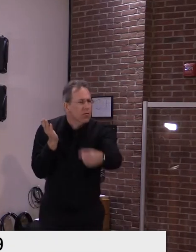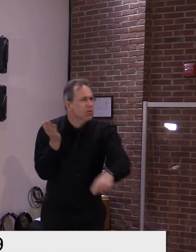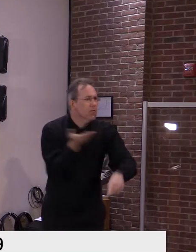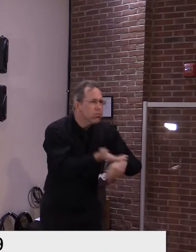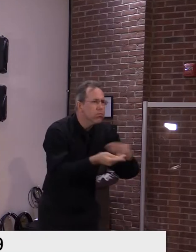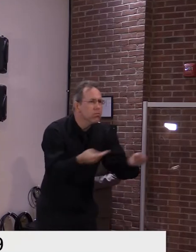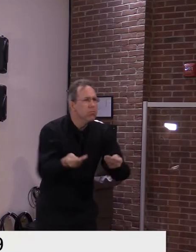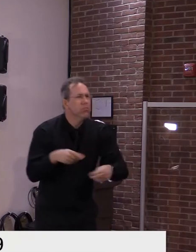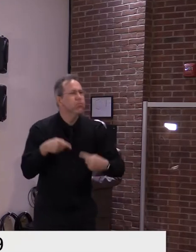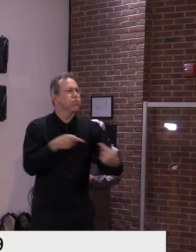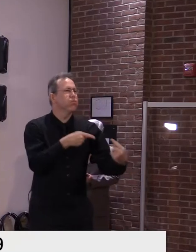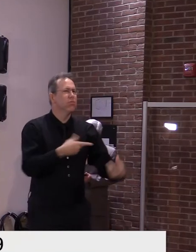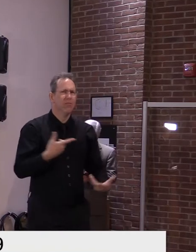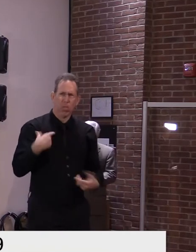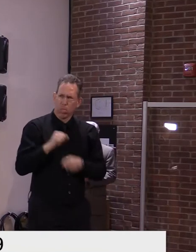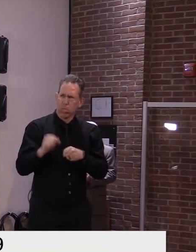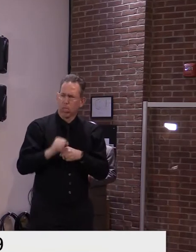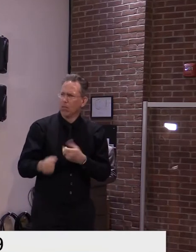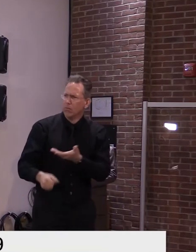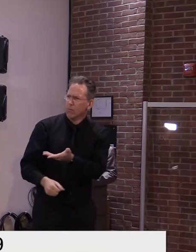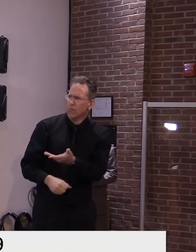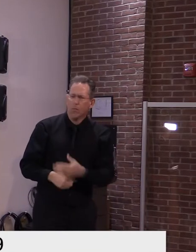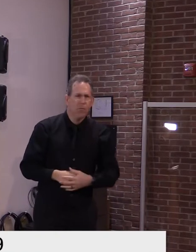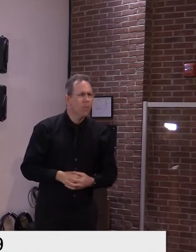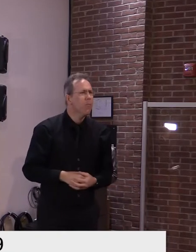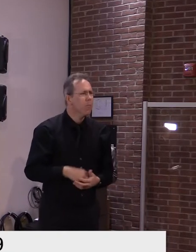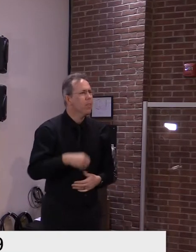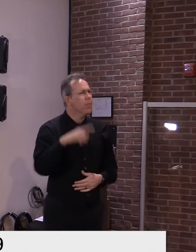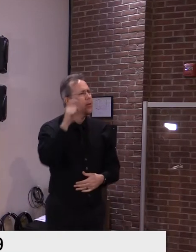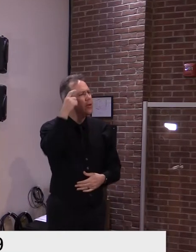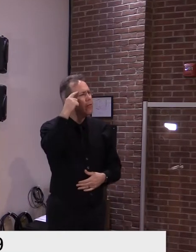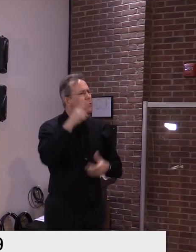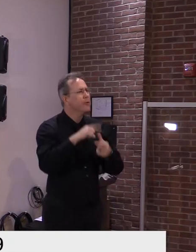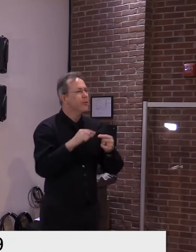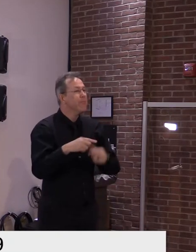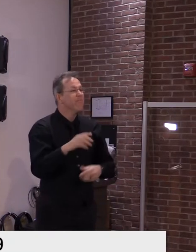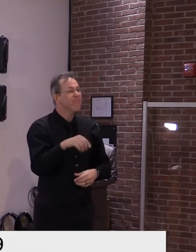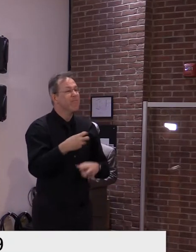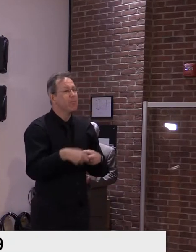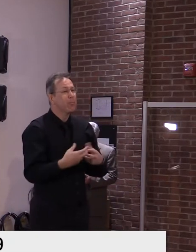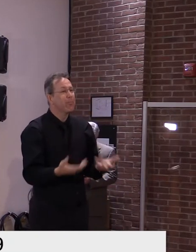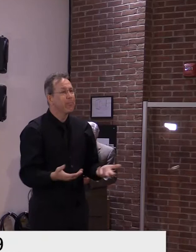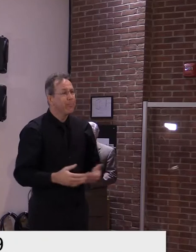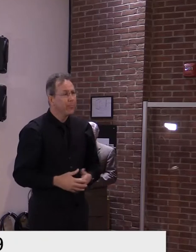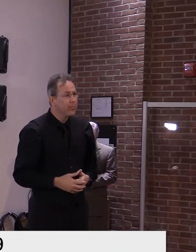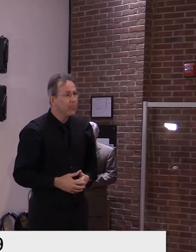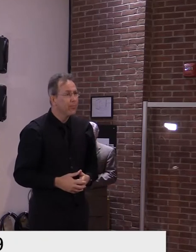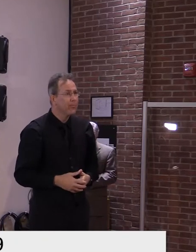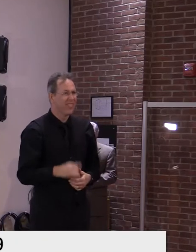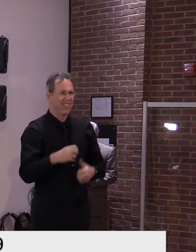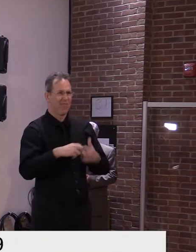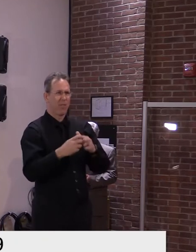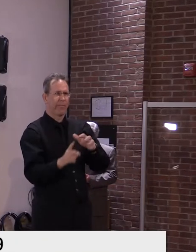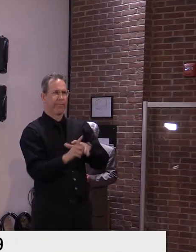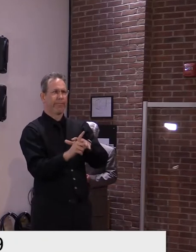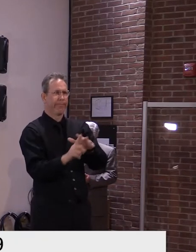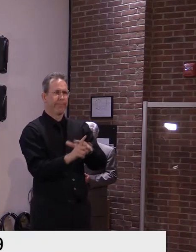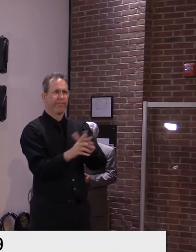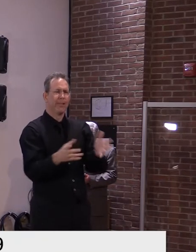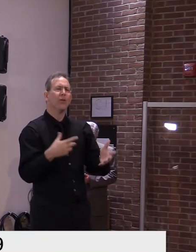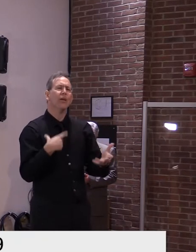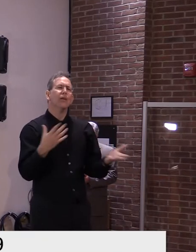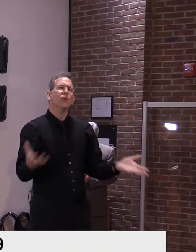that's evolving today. We are advocating for people to continue to wear their masks where